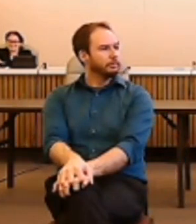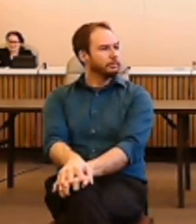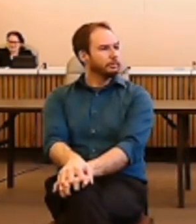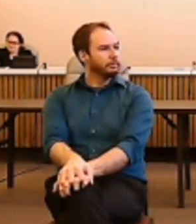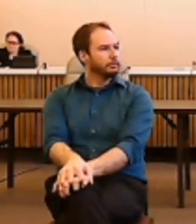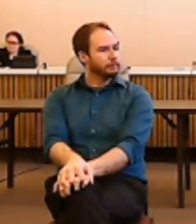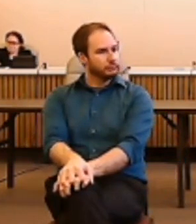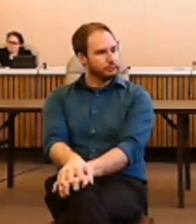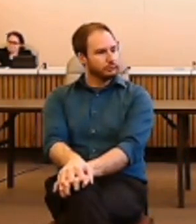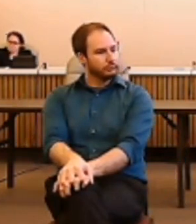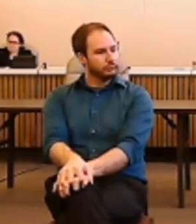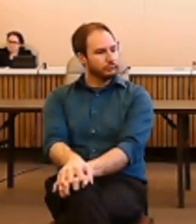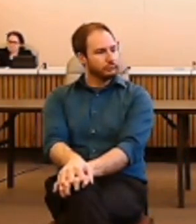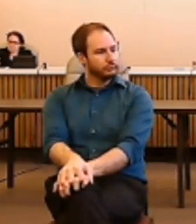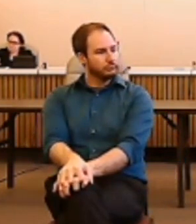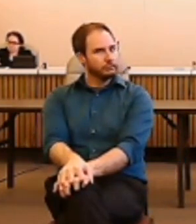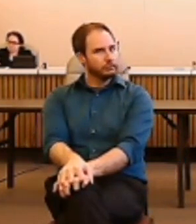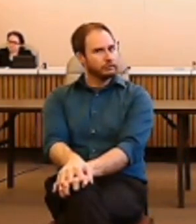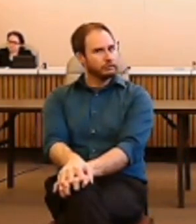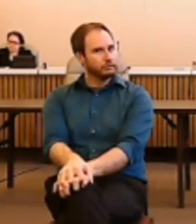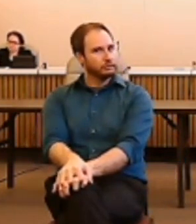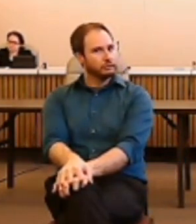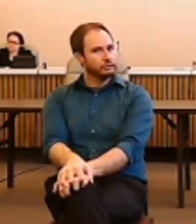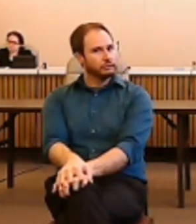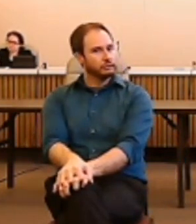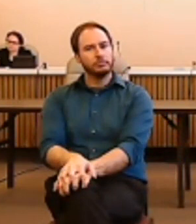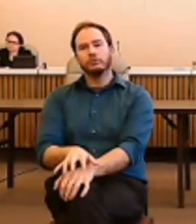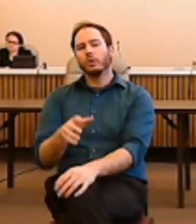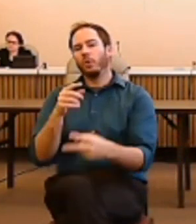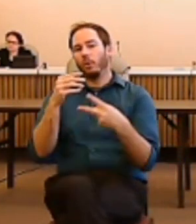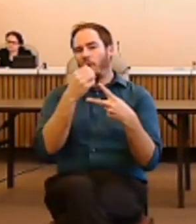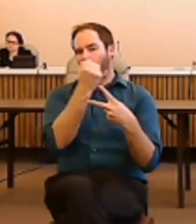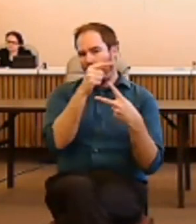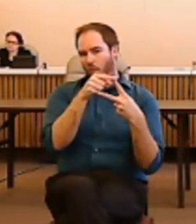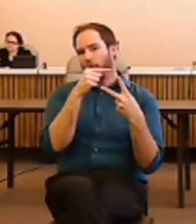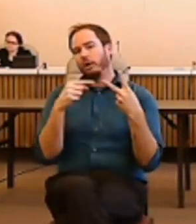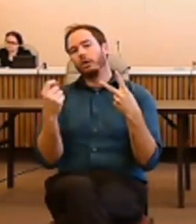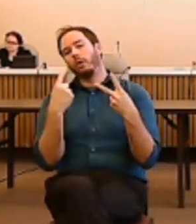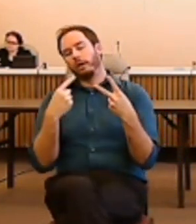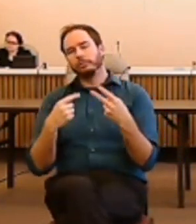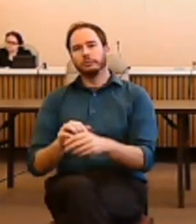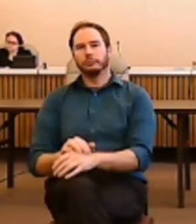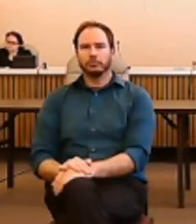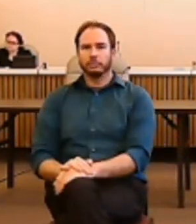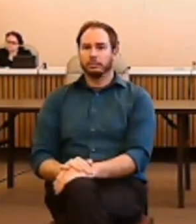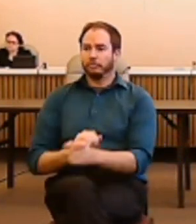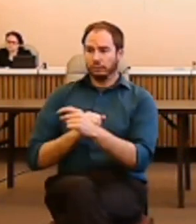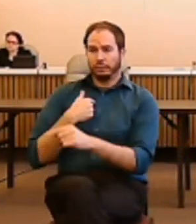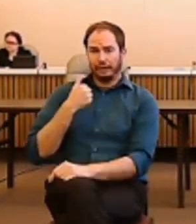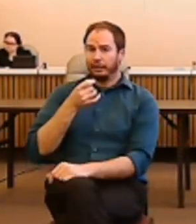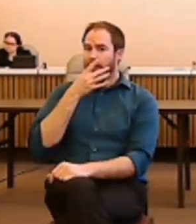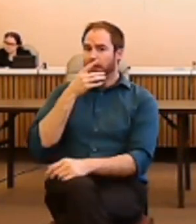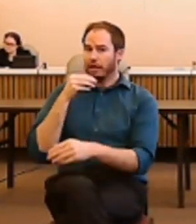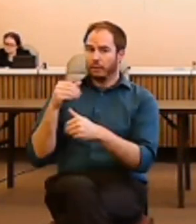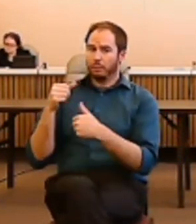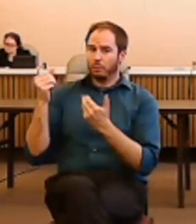desk. I do have another question in the meantime. Okay, why don't you go to your other question while they're trying to pull that up? Is there any lighting proposed on